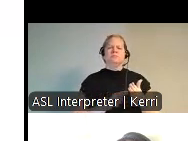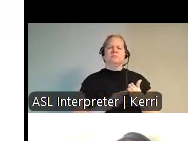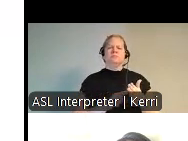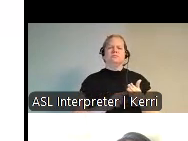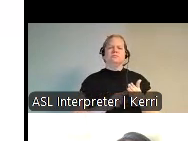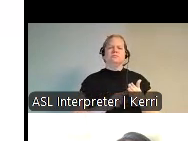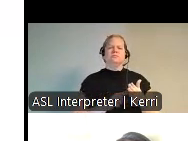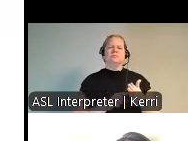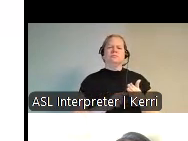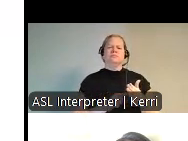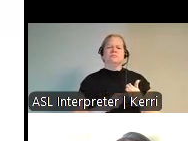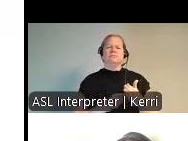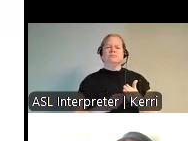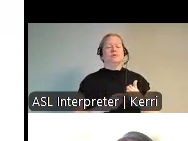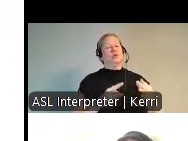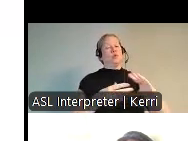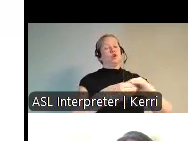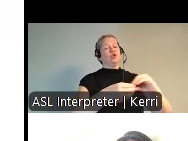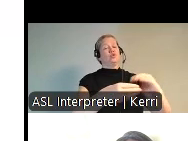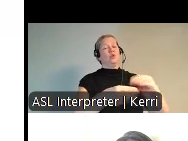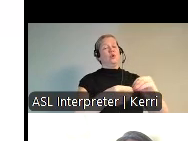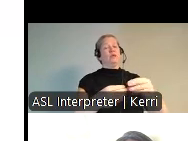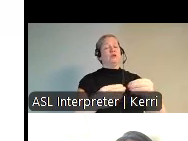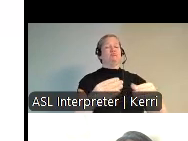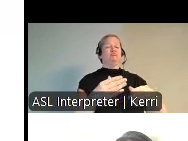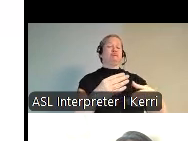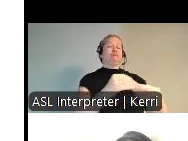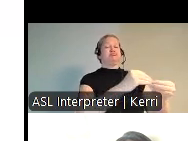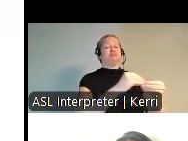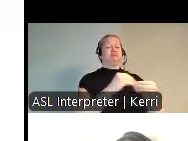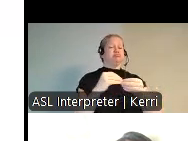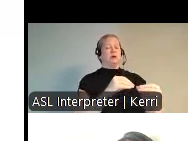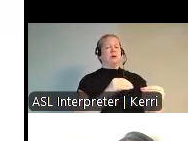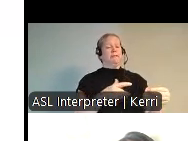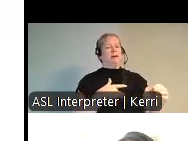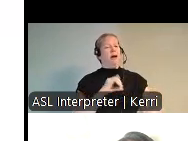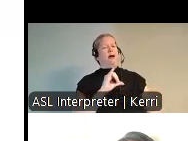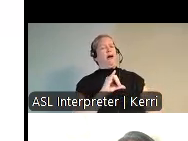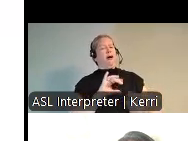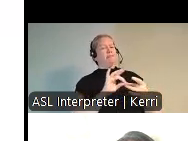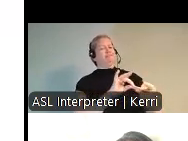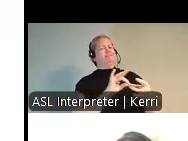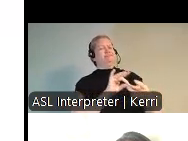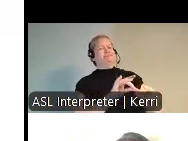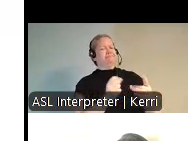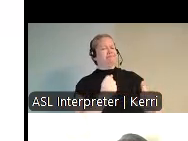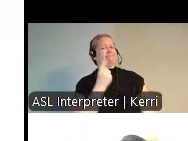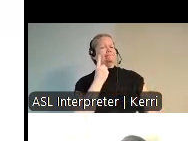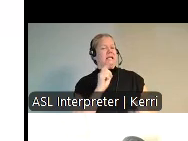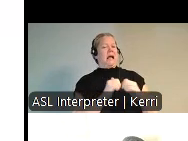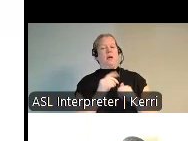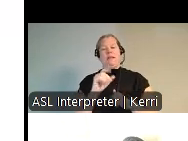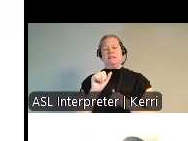with you from the story shared and how data is or was used for action. So we heard some different examples there,